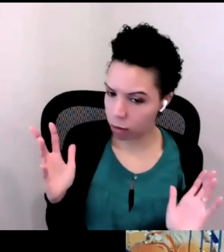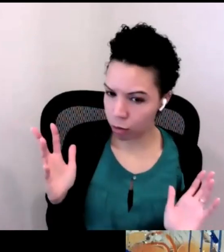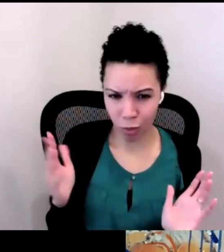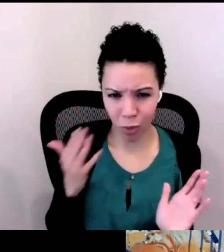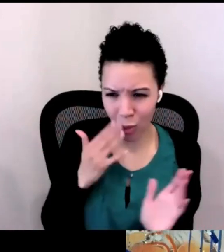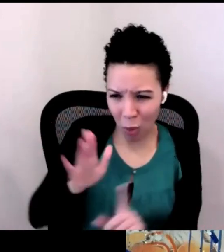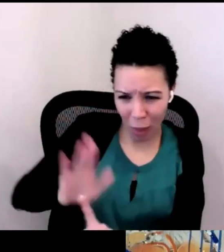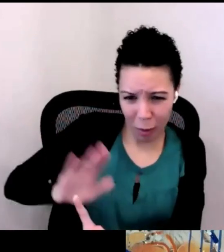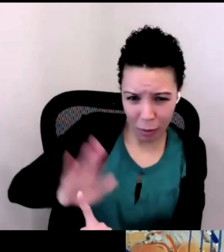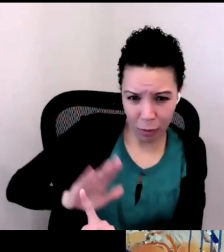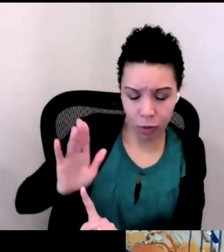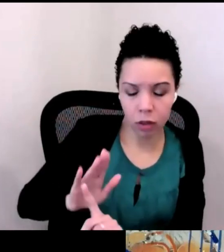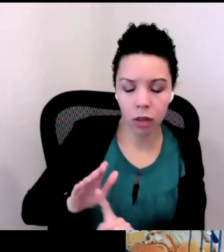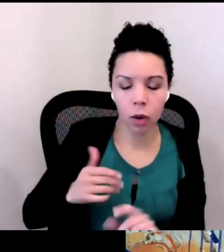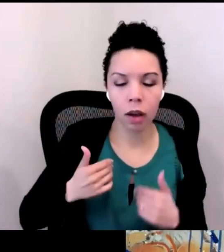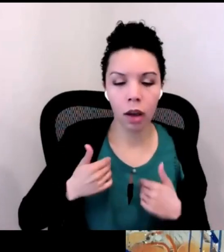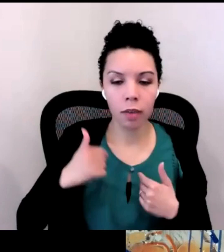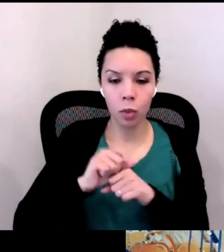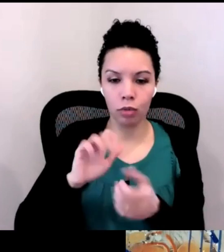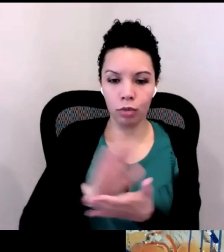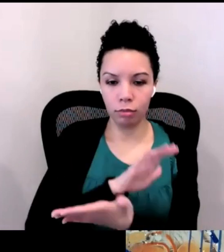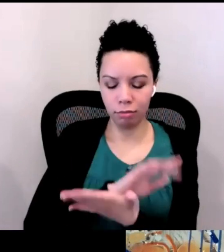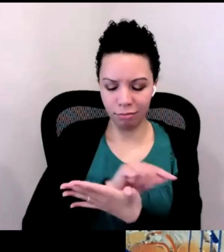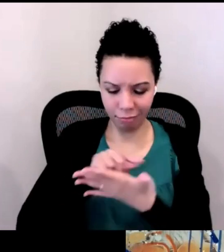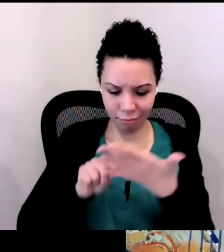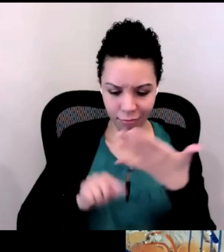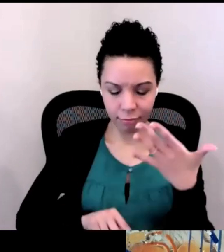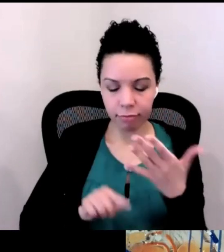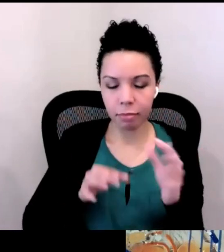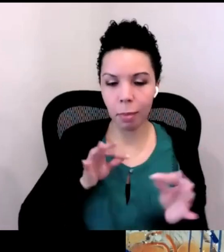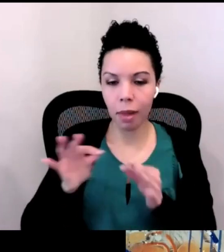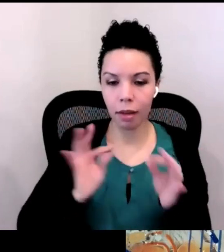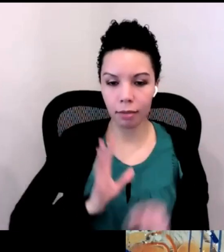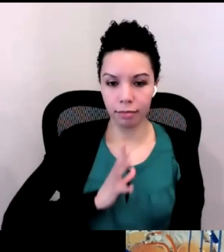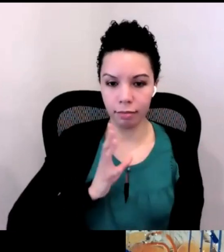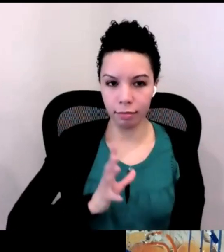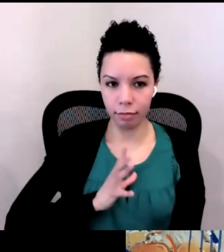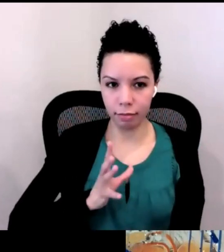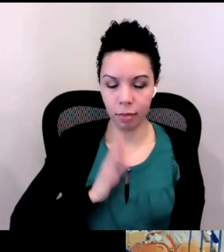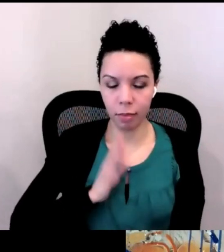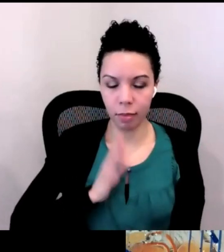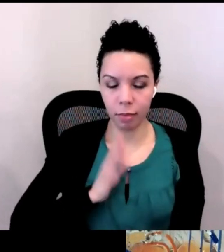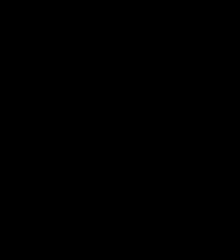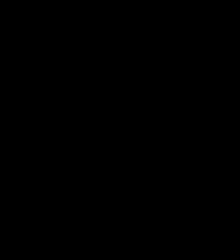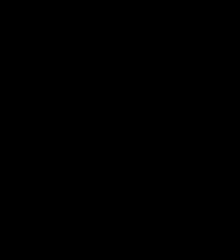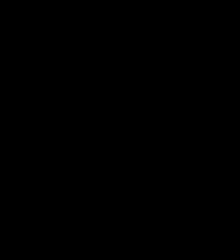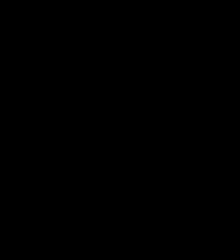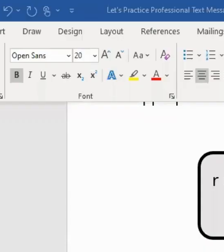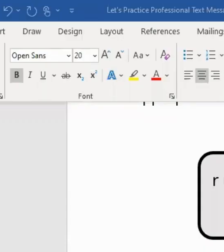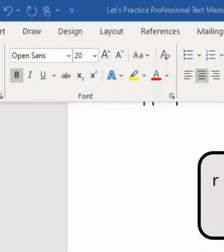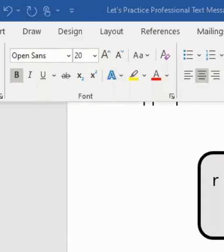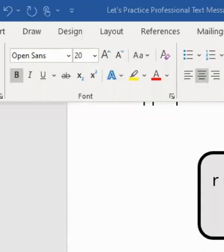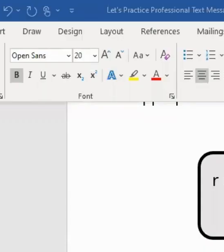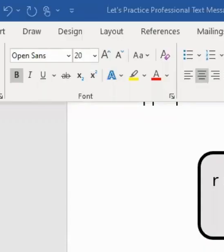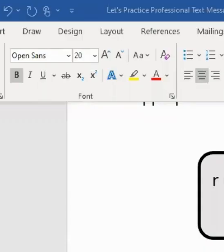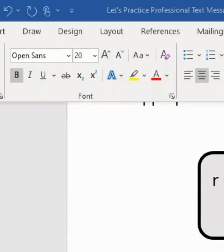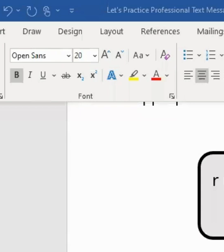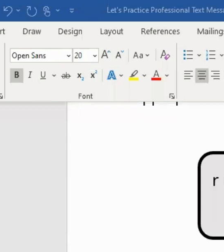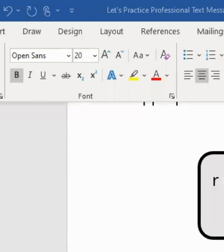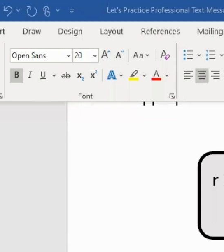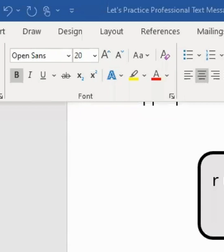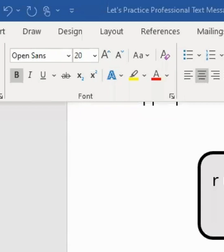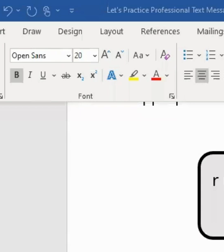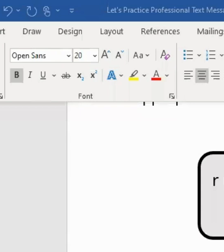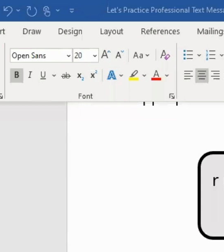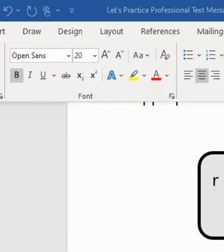work. So we have a worksheet for students to learn etiquette. I want to share that with the group. Okay. We can see my screen. You